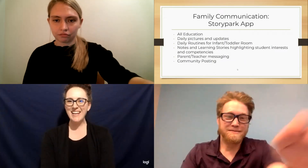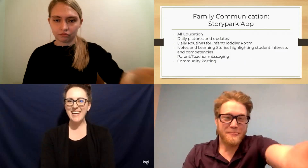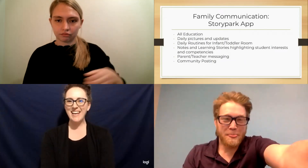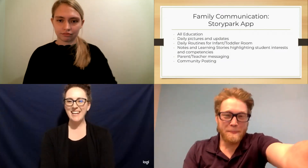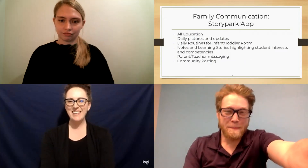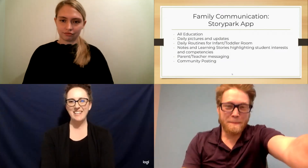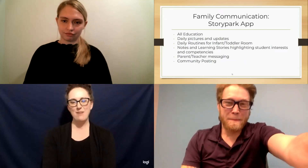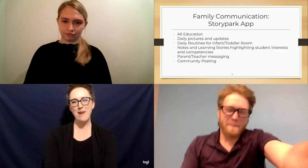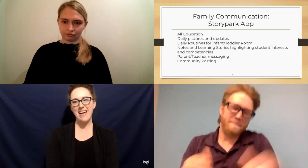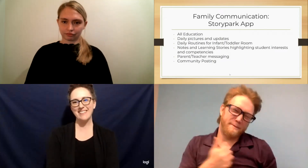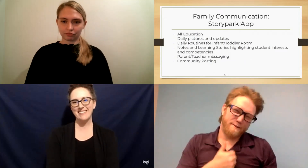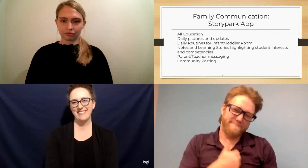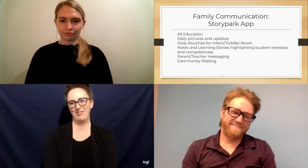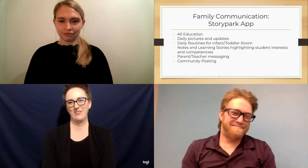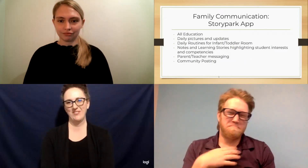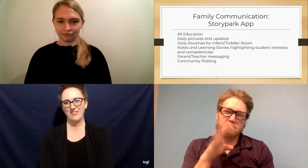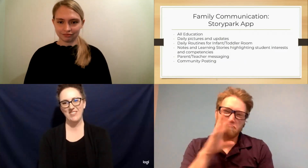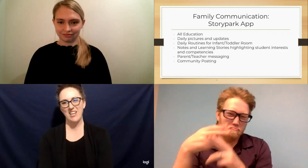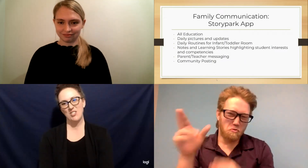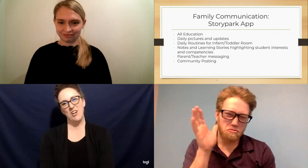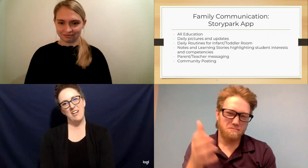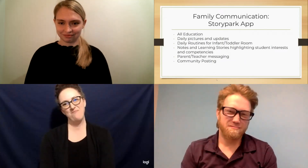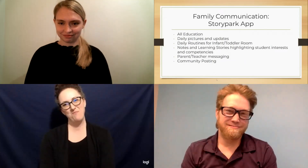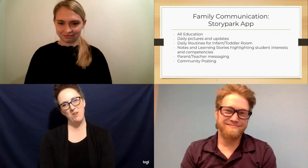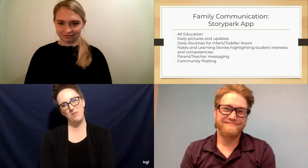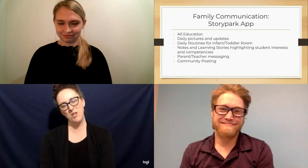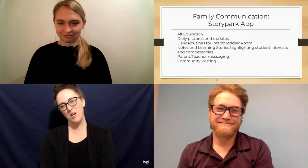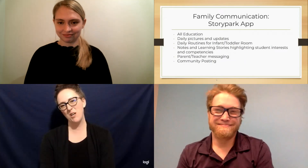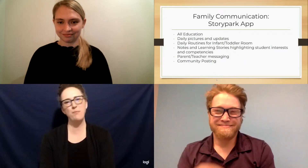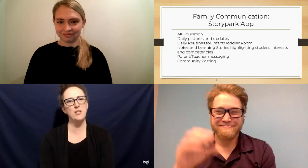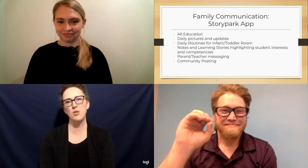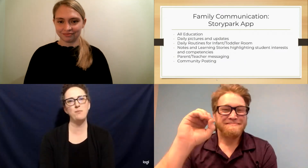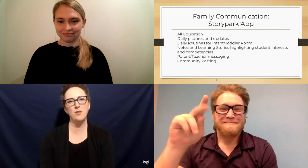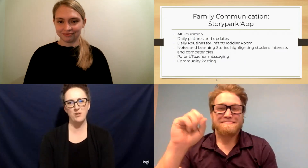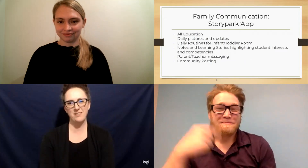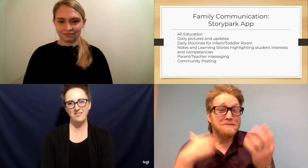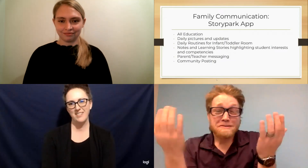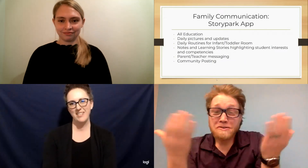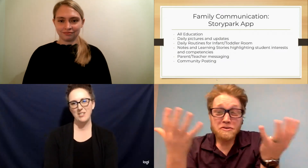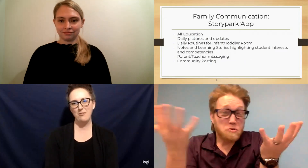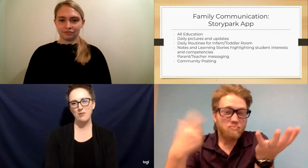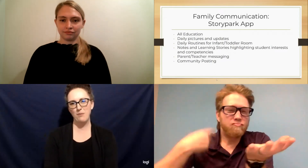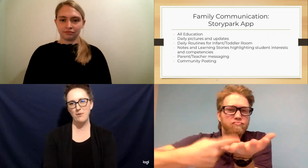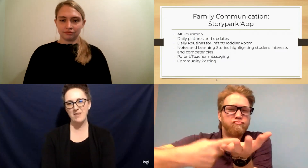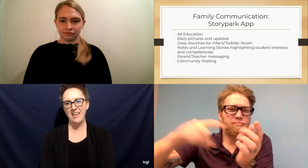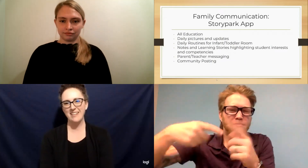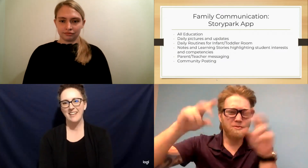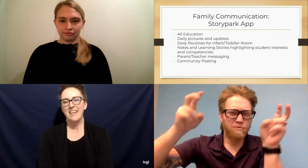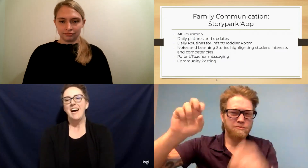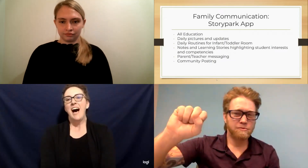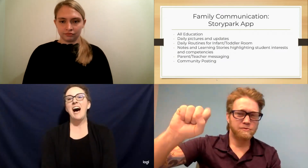Hi again. I'm back. Sorry. I'm sorry. I'll be short. You have to put up with me